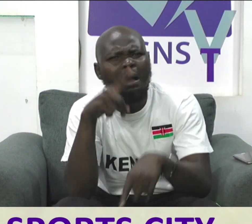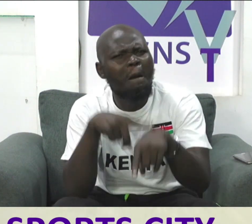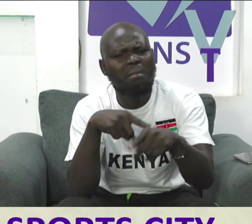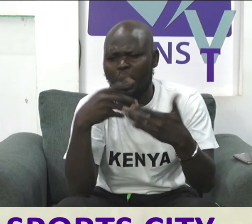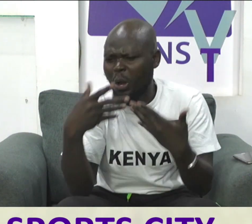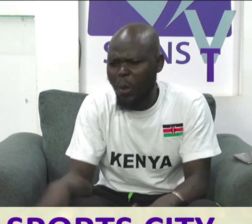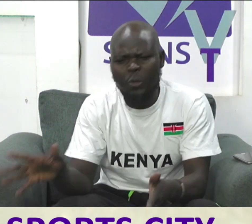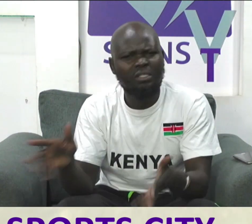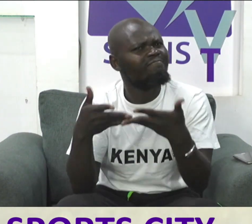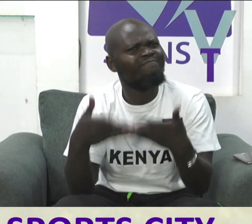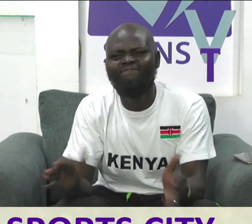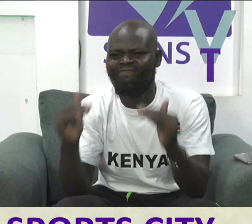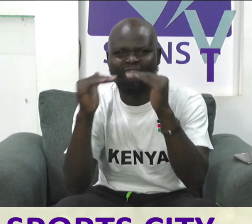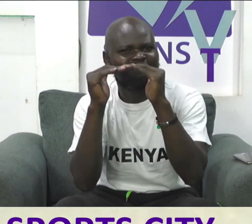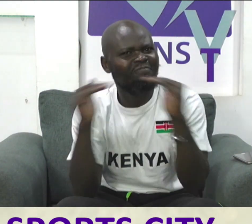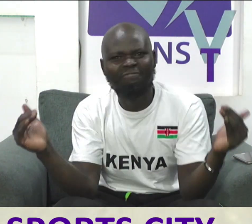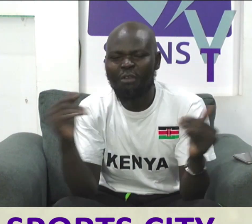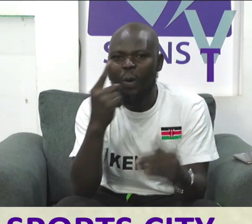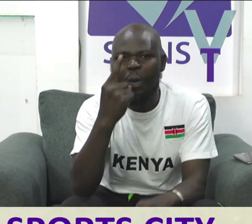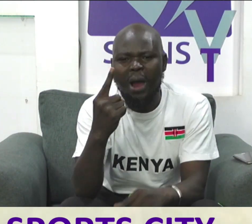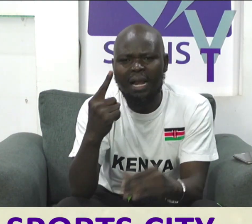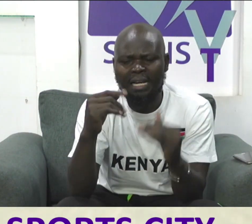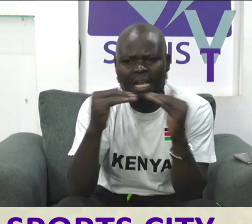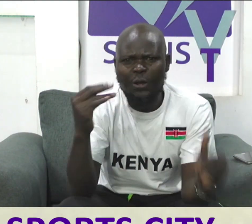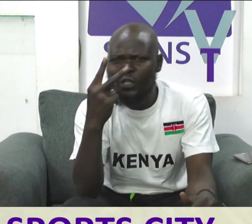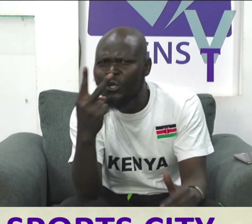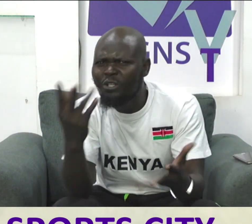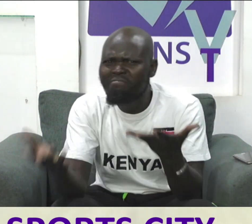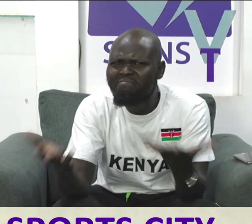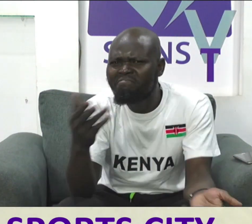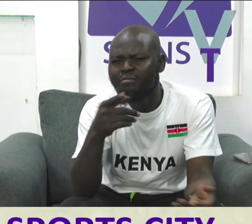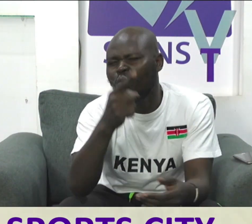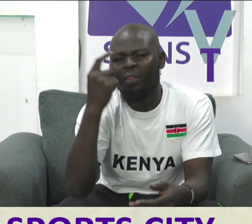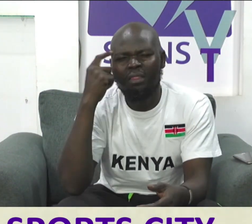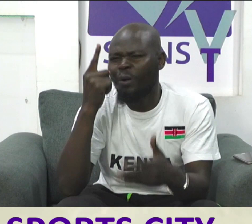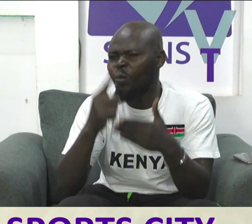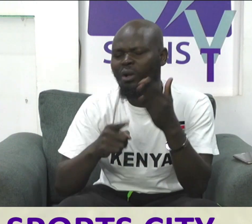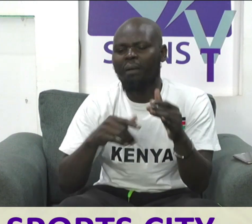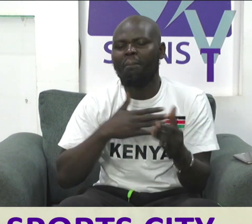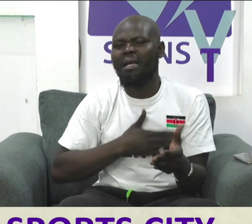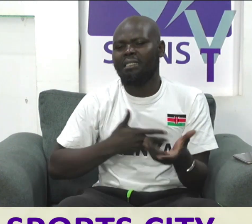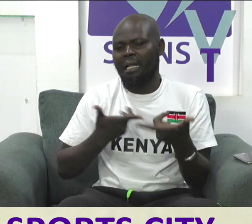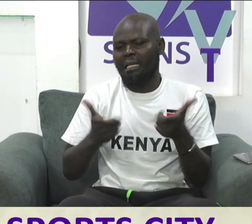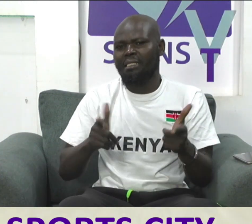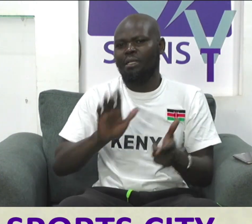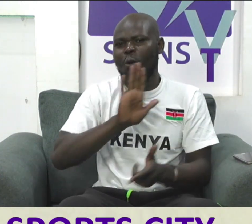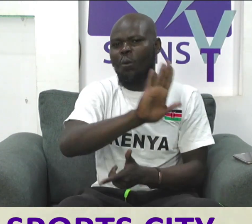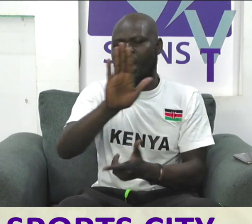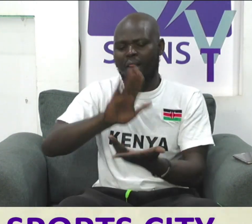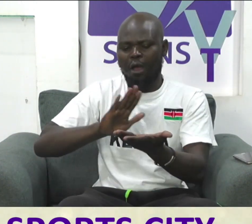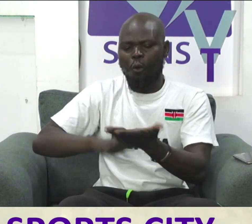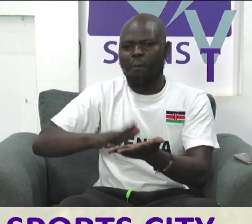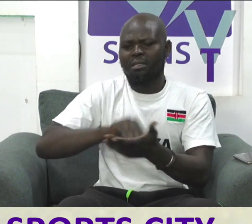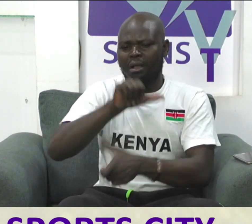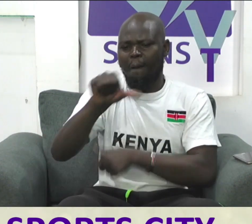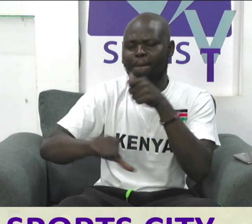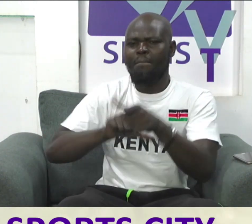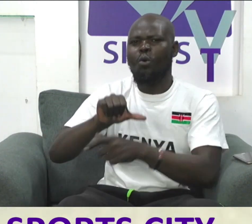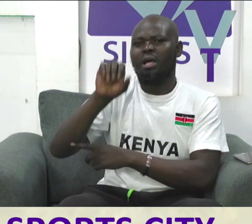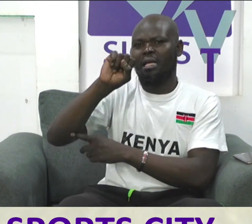been losing. Because we've seen that they lost against Bandari. That was a 2-1.